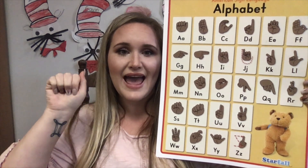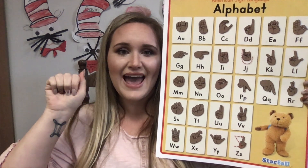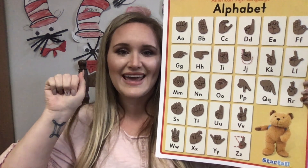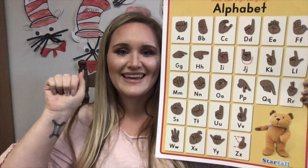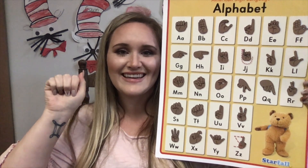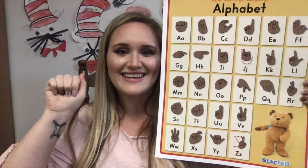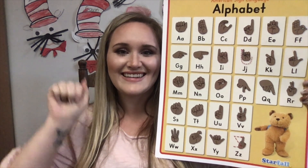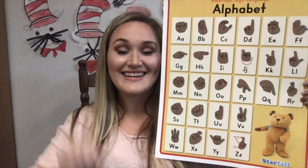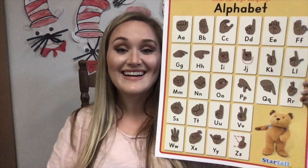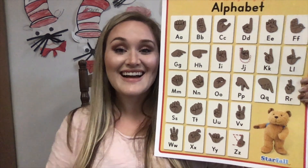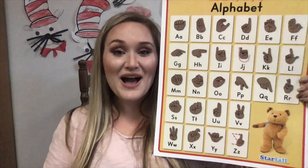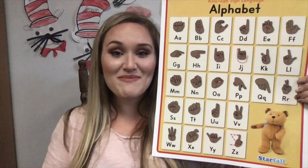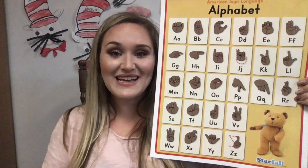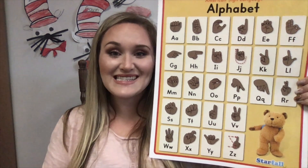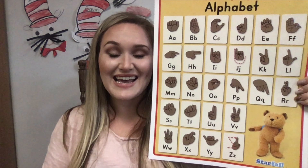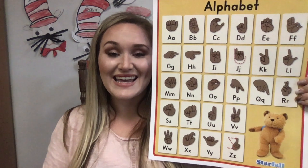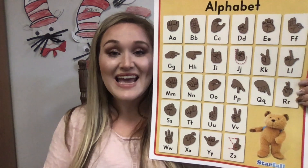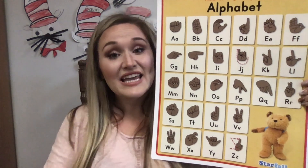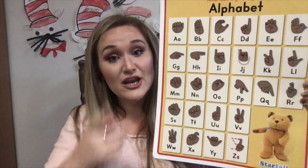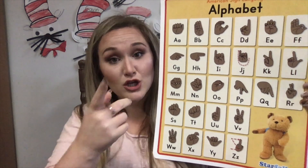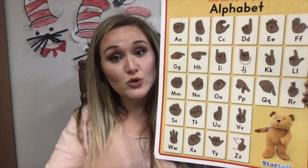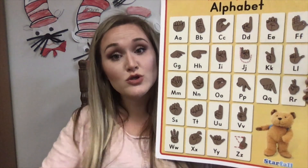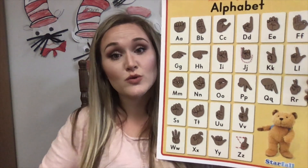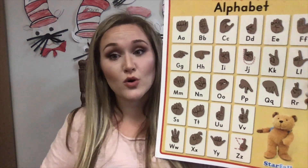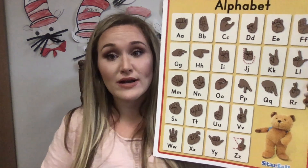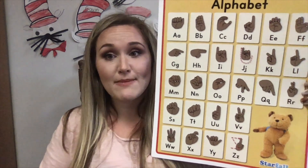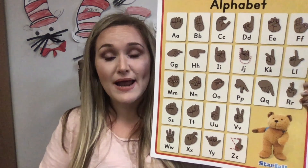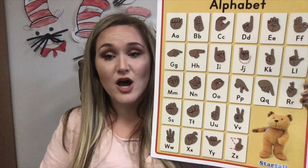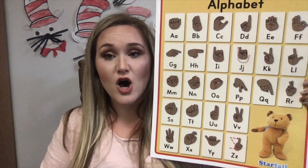A-L-L-E-C-I-A. Amazing. Can you do your name at home?